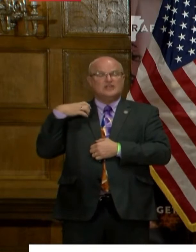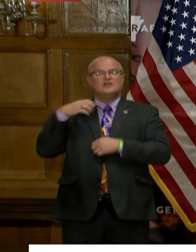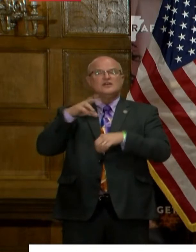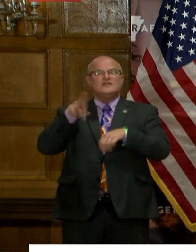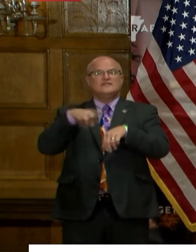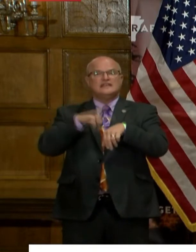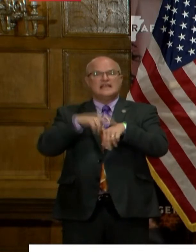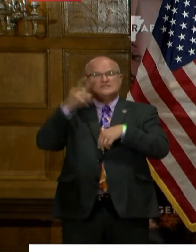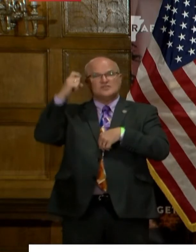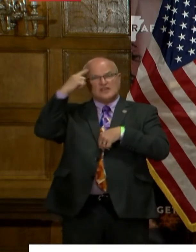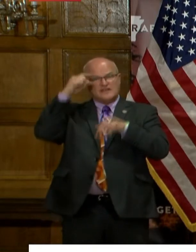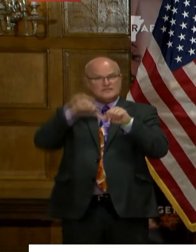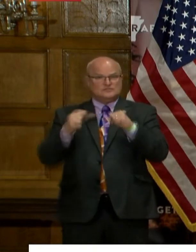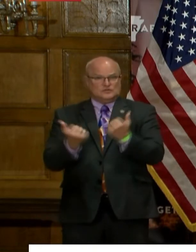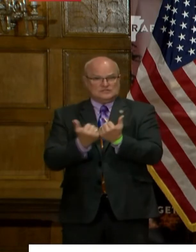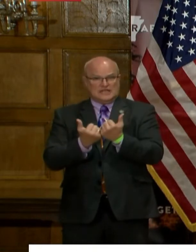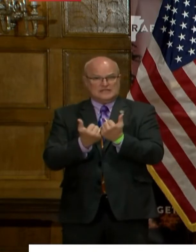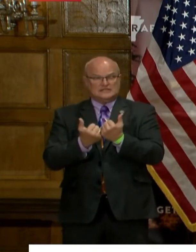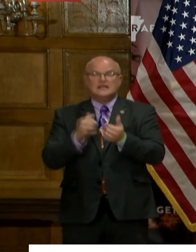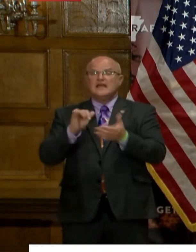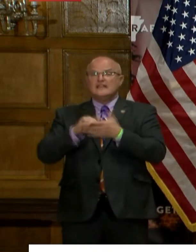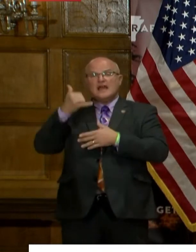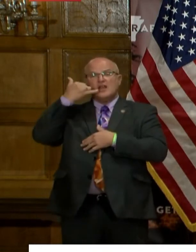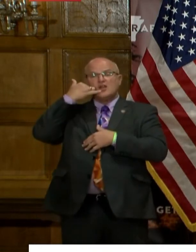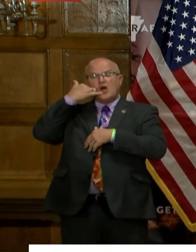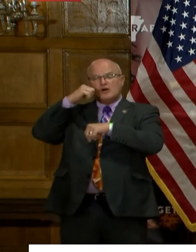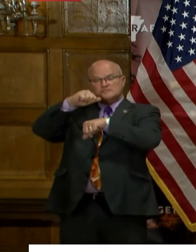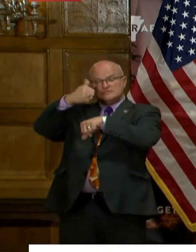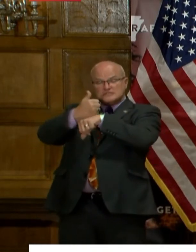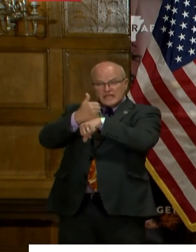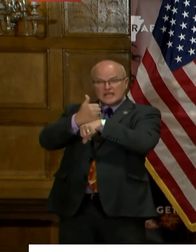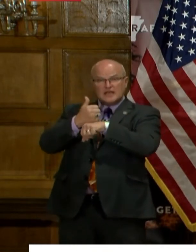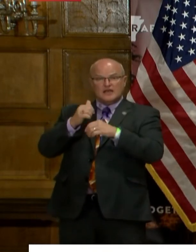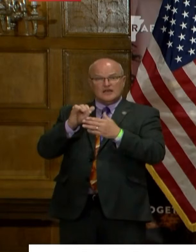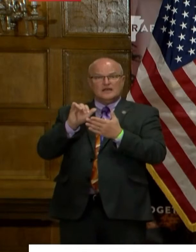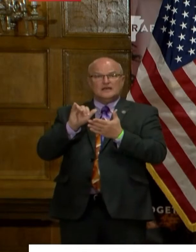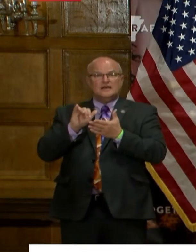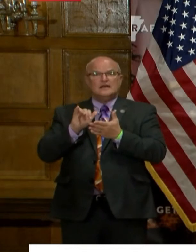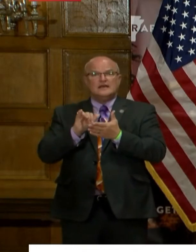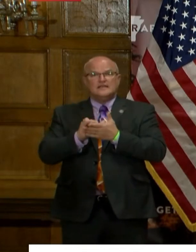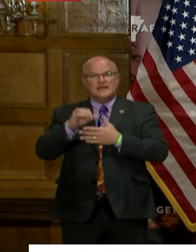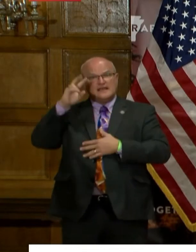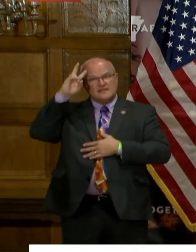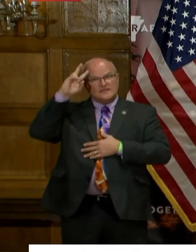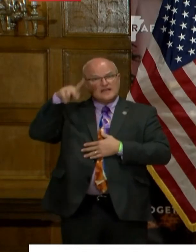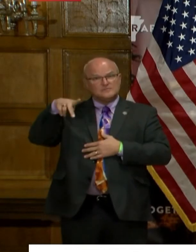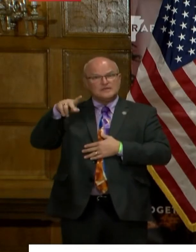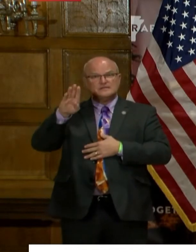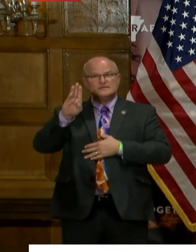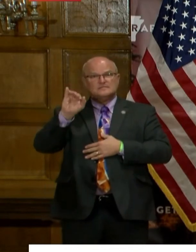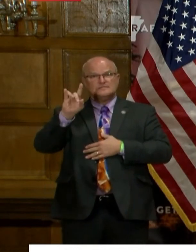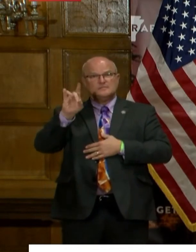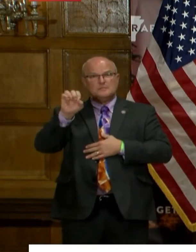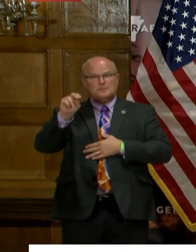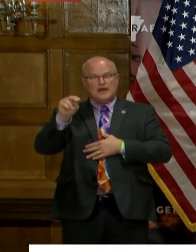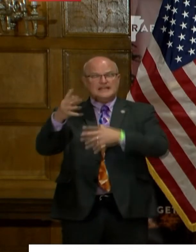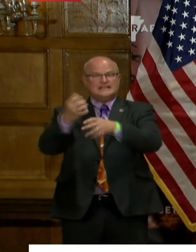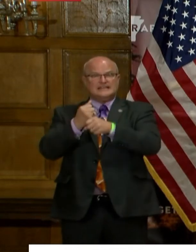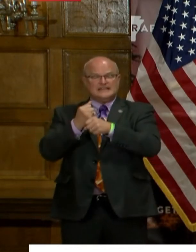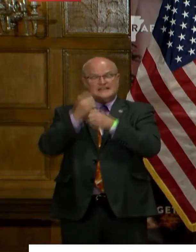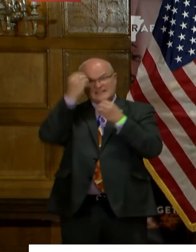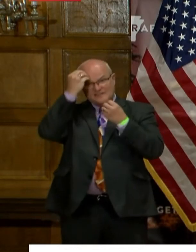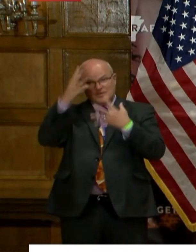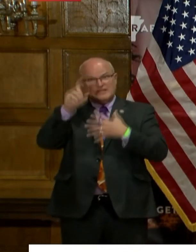Association. That call is set up so that the Vice President Biden can get the information